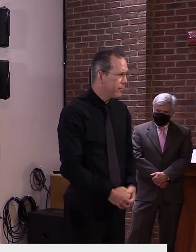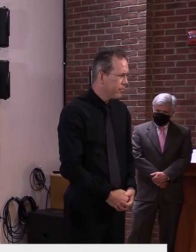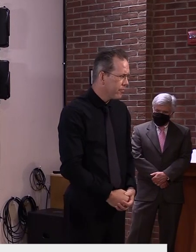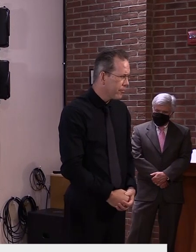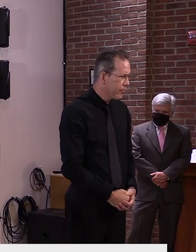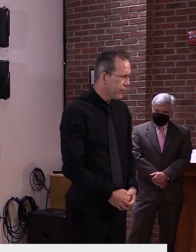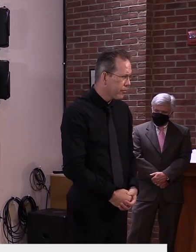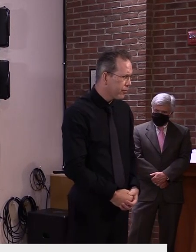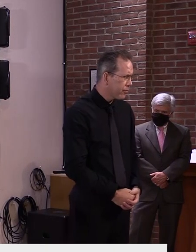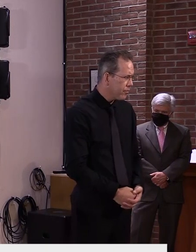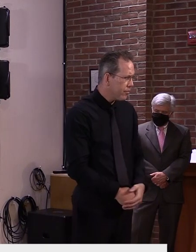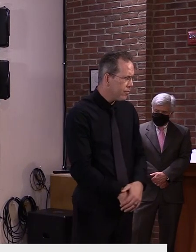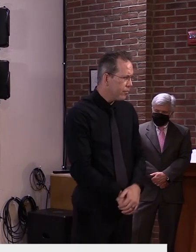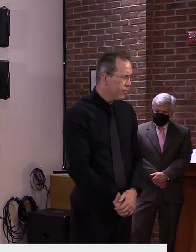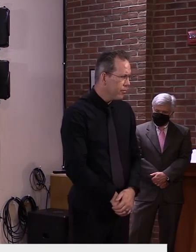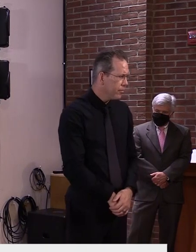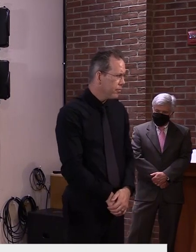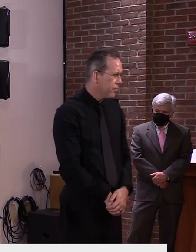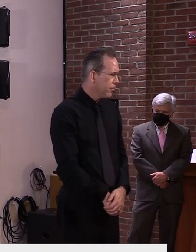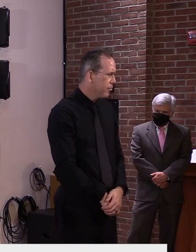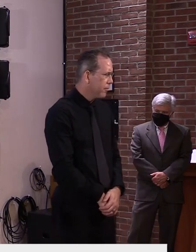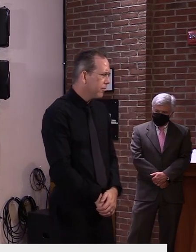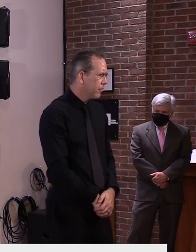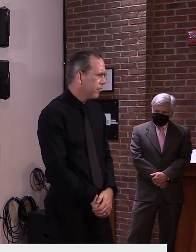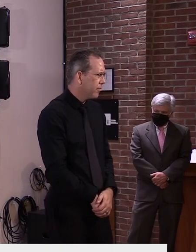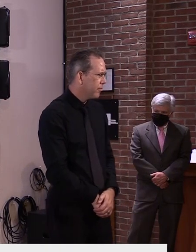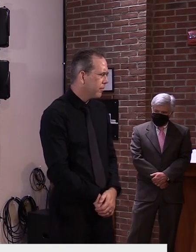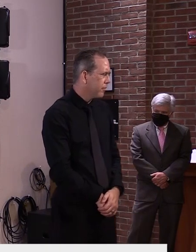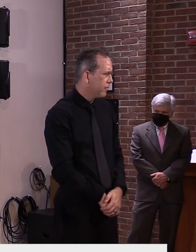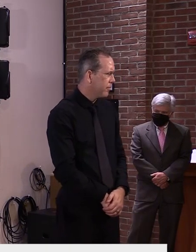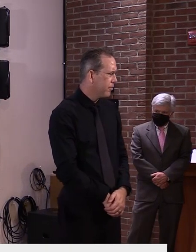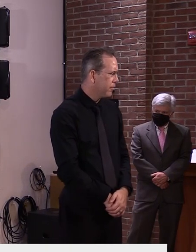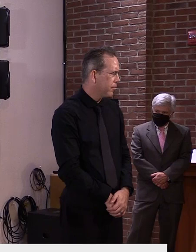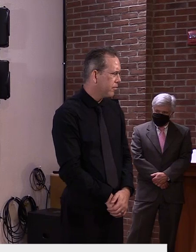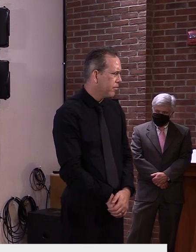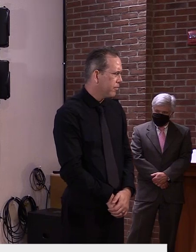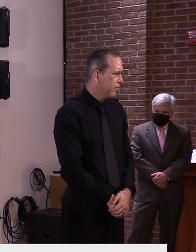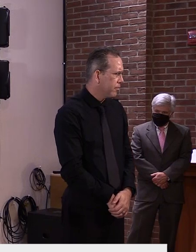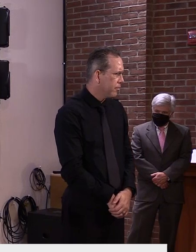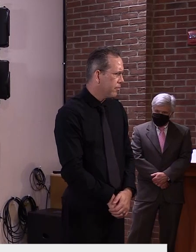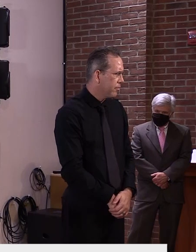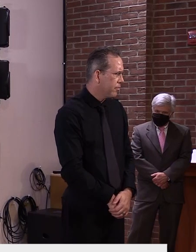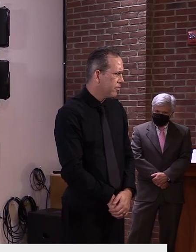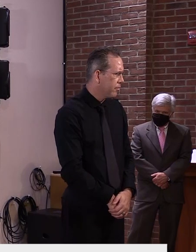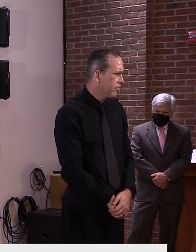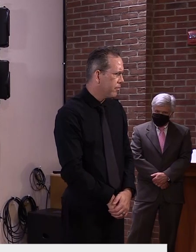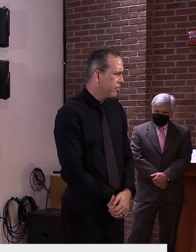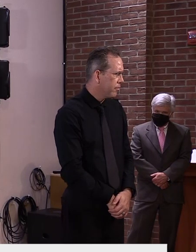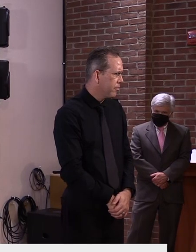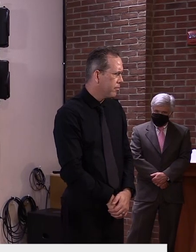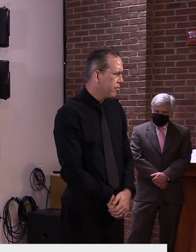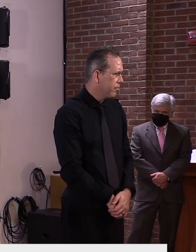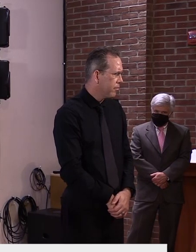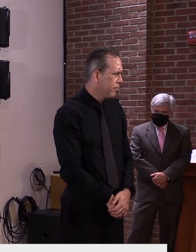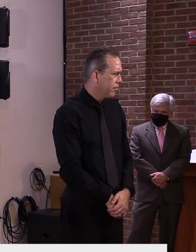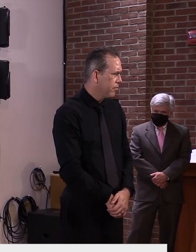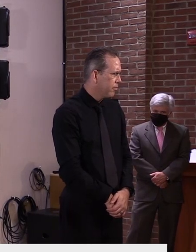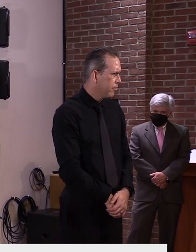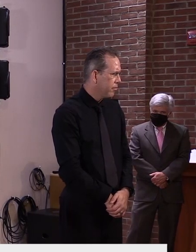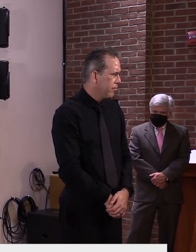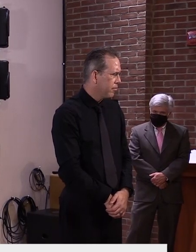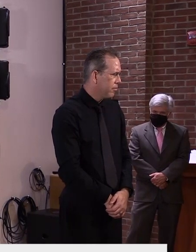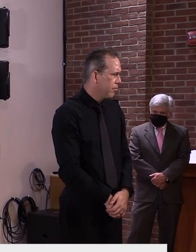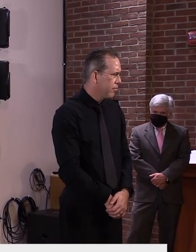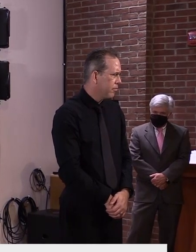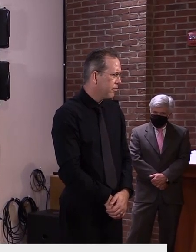to 96.7%. I guess I'm struggling to reconcile what you're saying are a lot of false positives in southern Vermont with a test